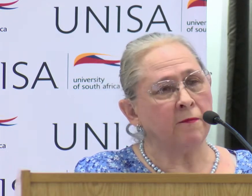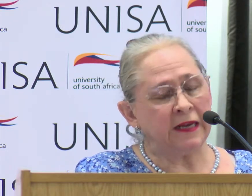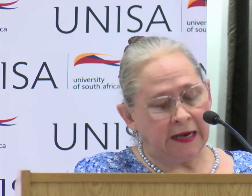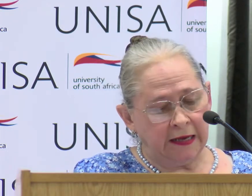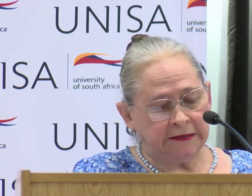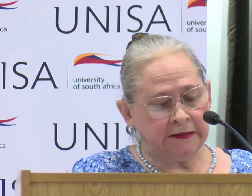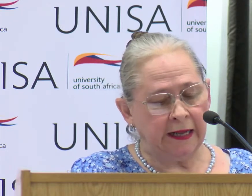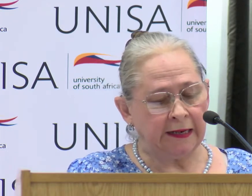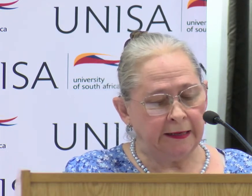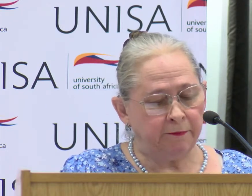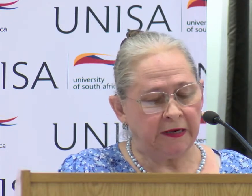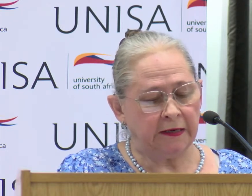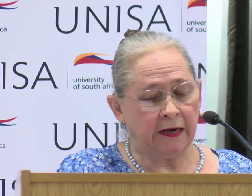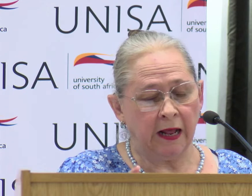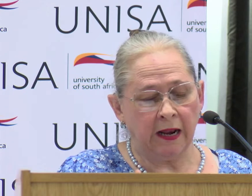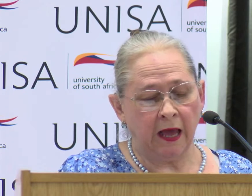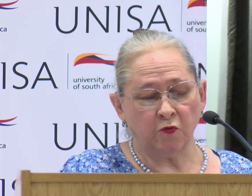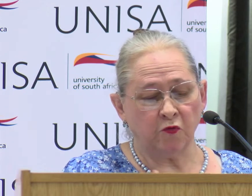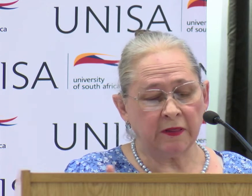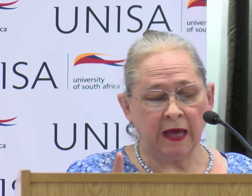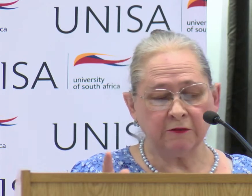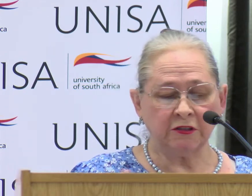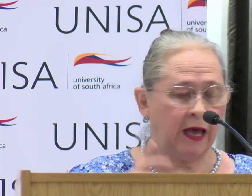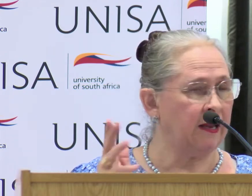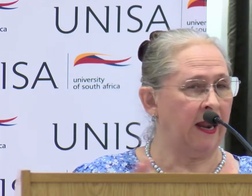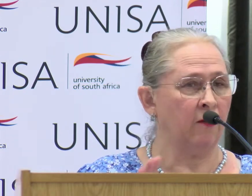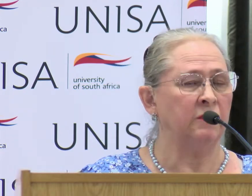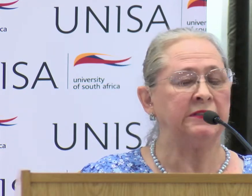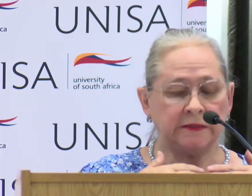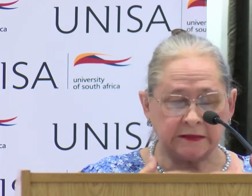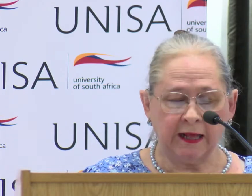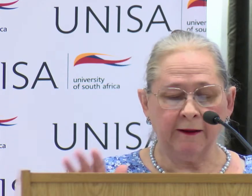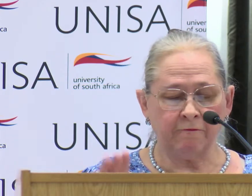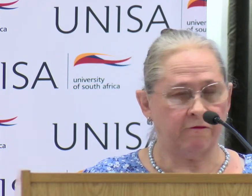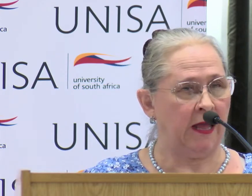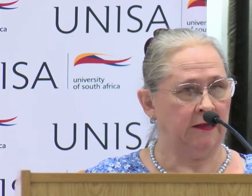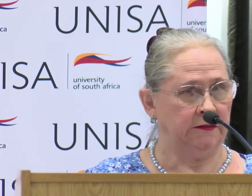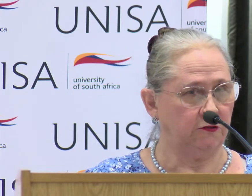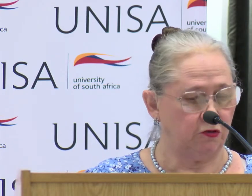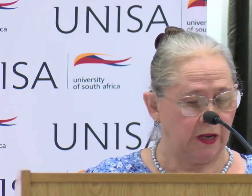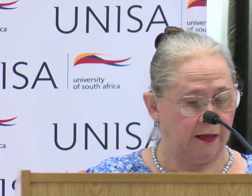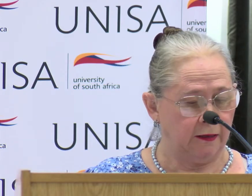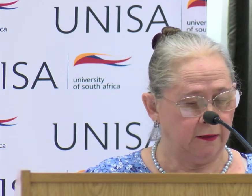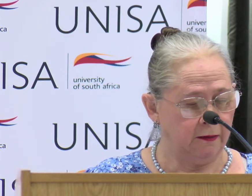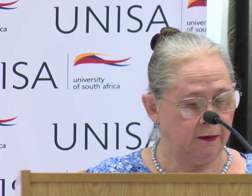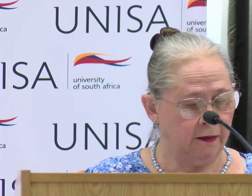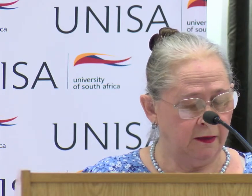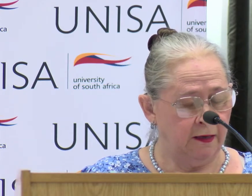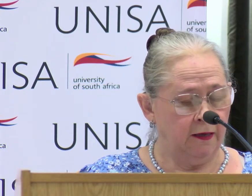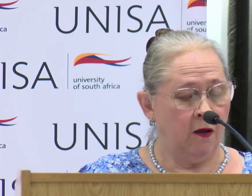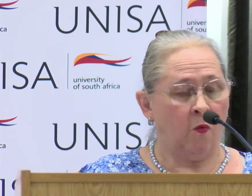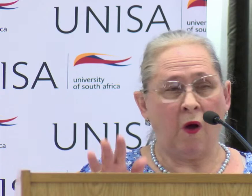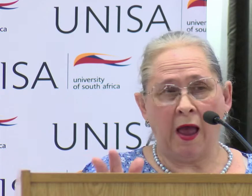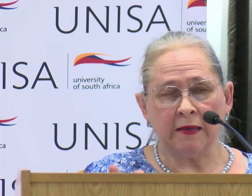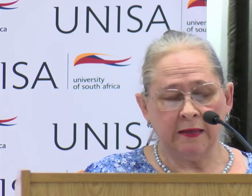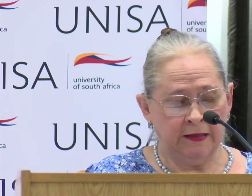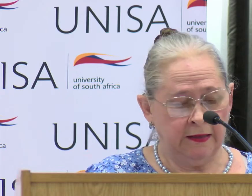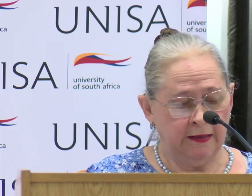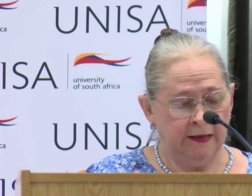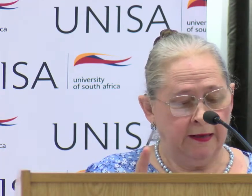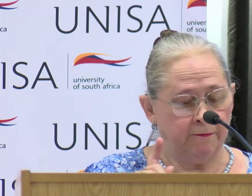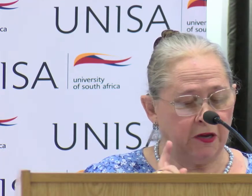oral communication and lip reading alone without sign language still fails today.